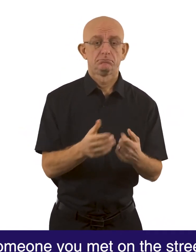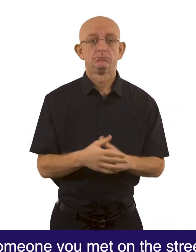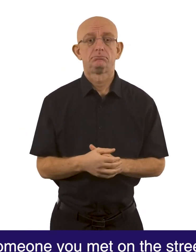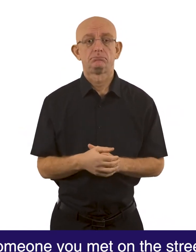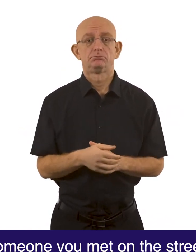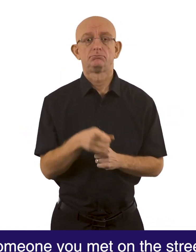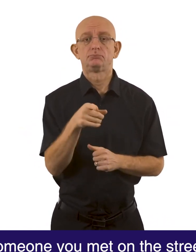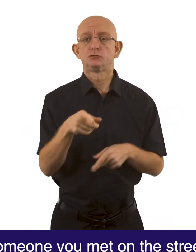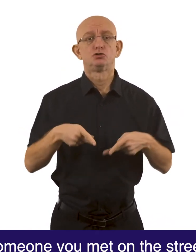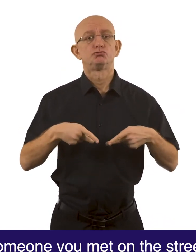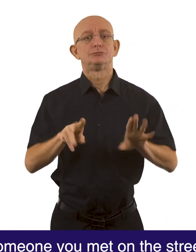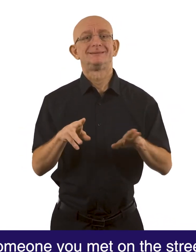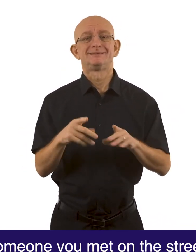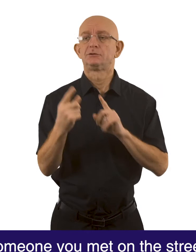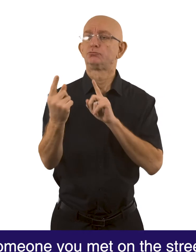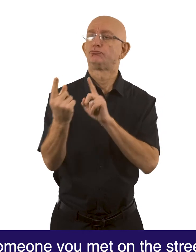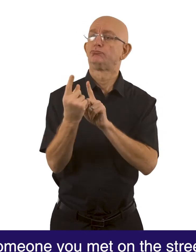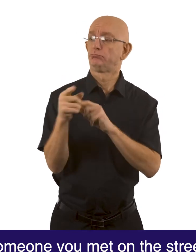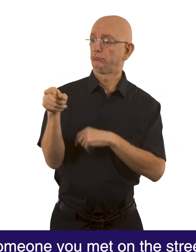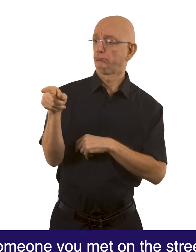someone you met on the street?